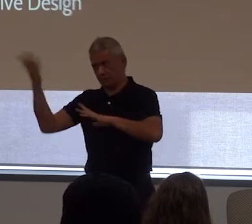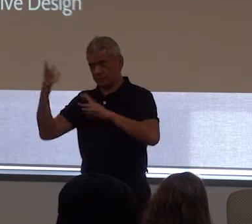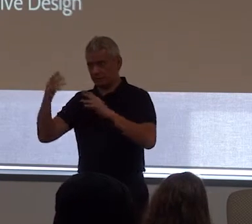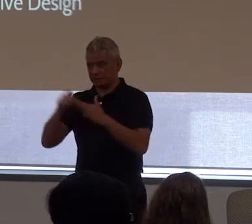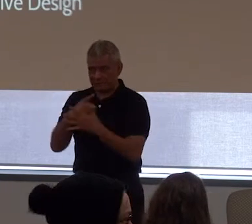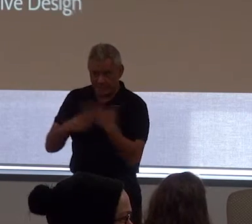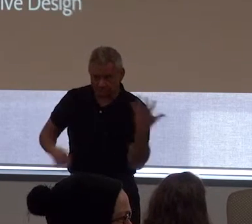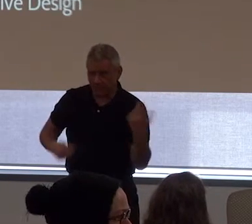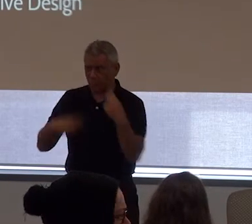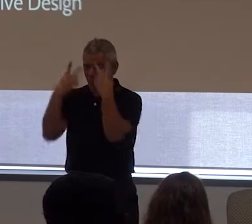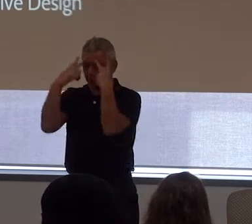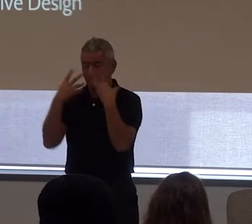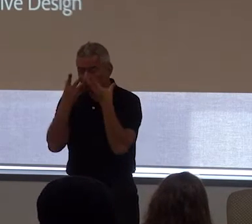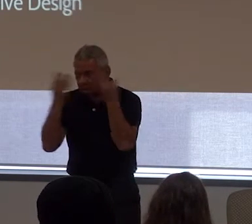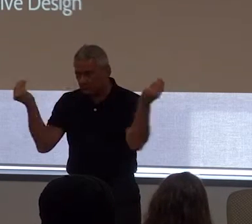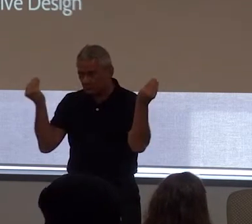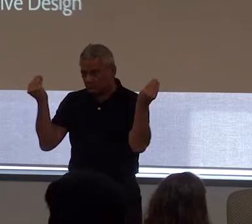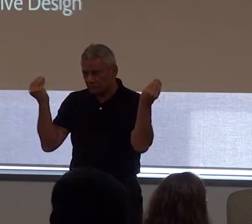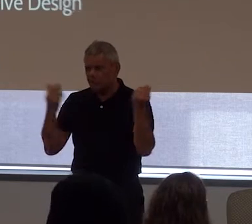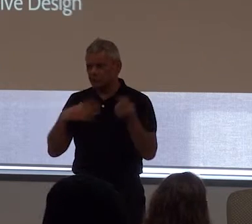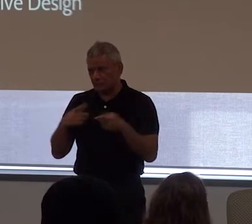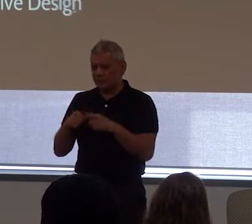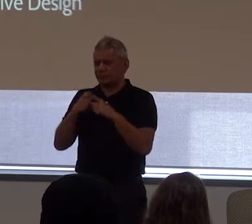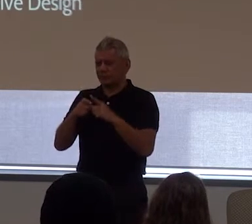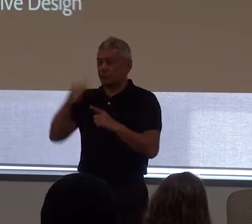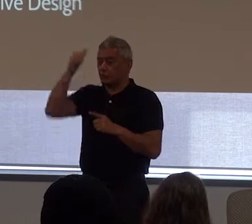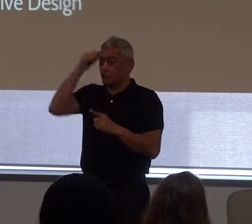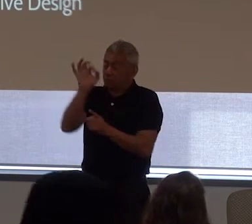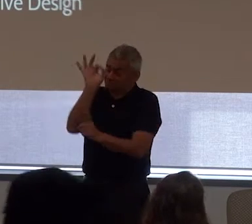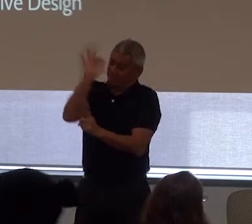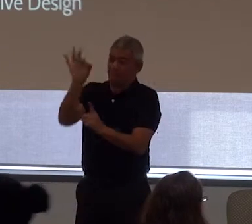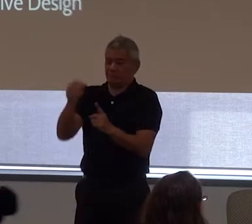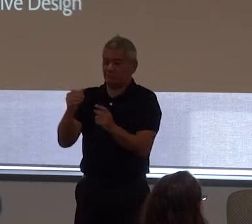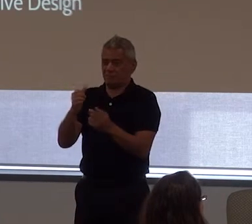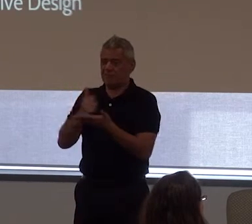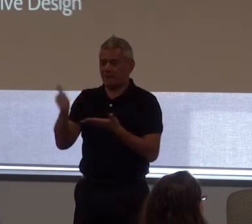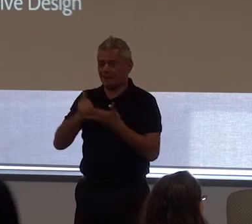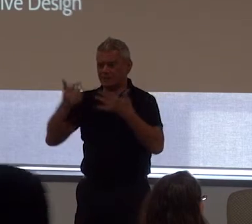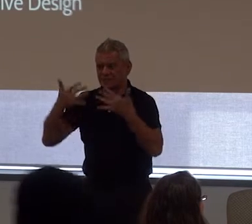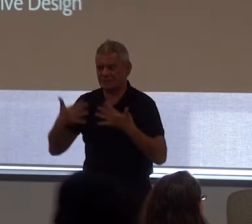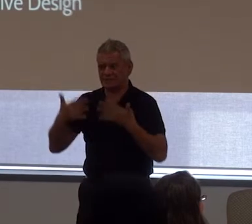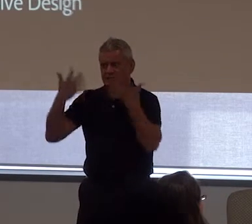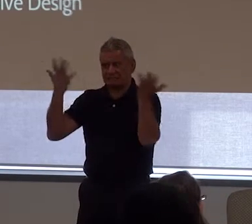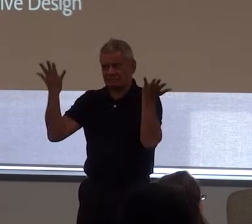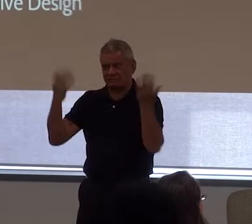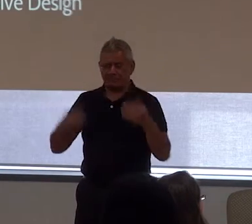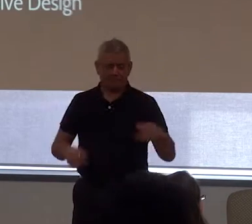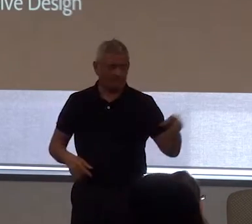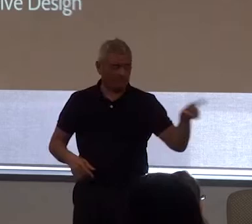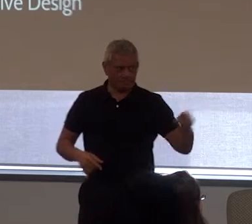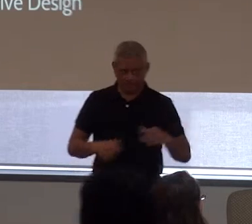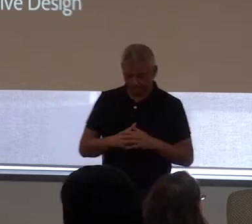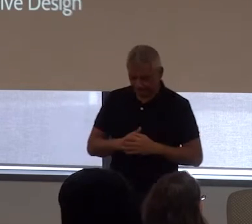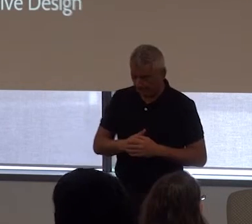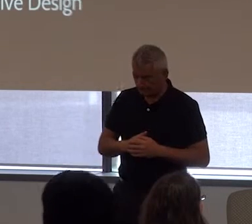put a hard number on it. Yes. Yeah, thanks for that extra comment. In terms of why do we do the things